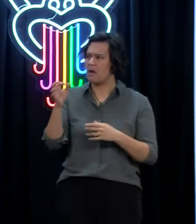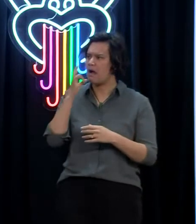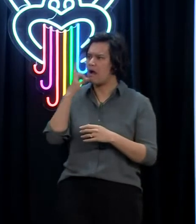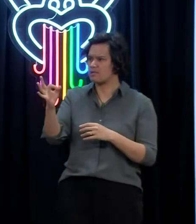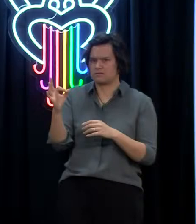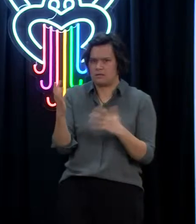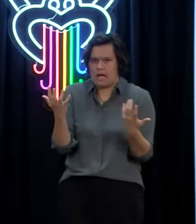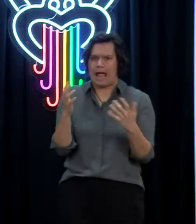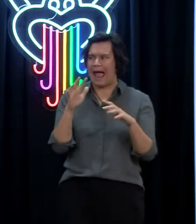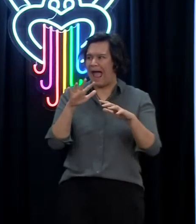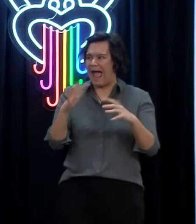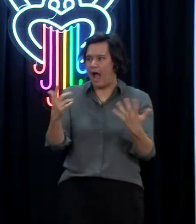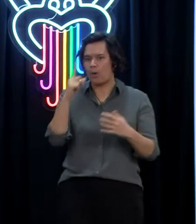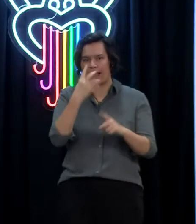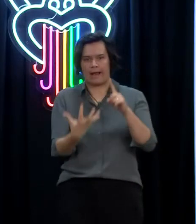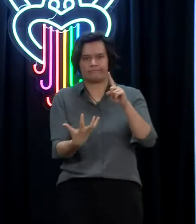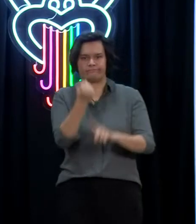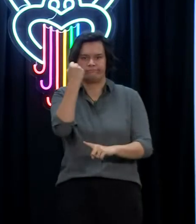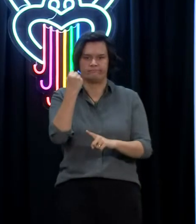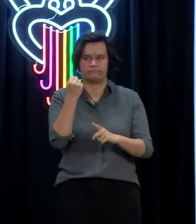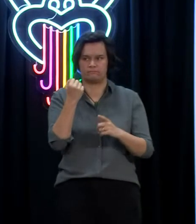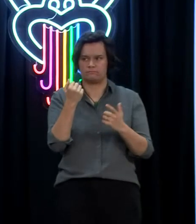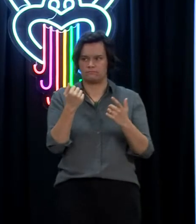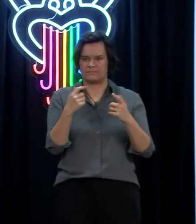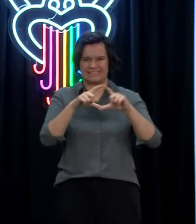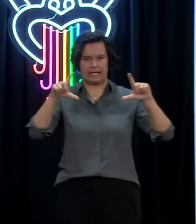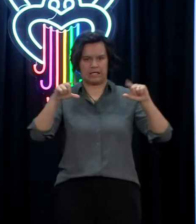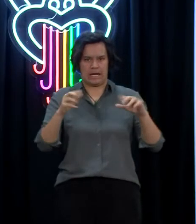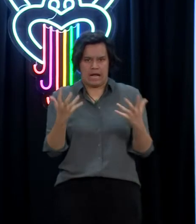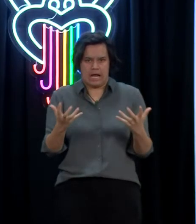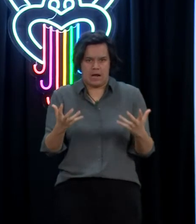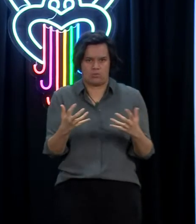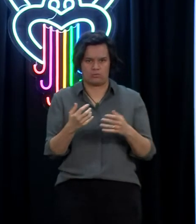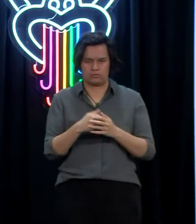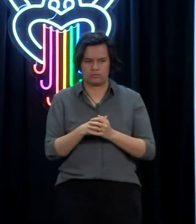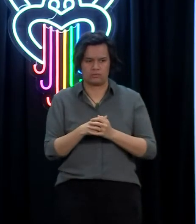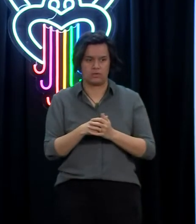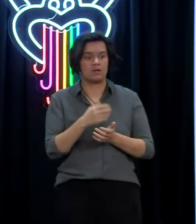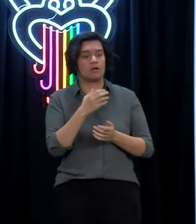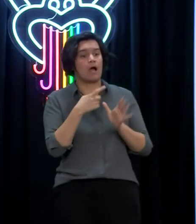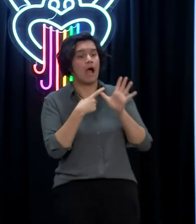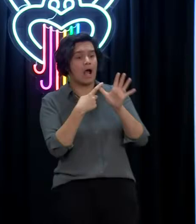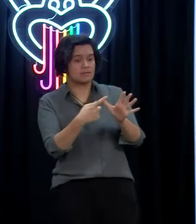flight? Yeah, so those red zone flights, the